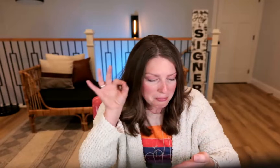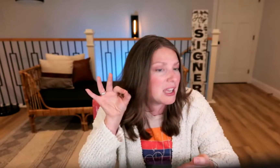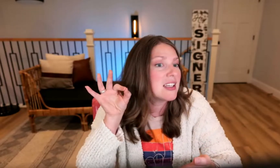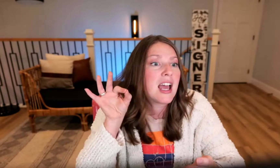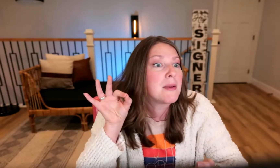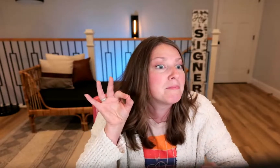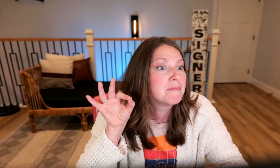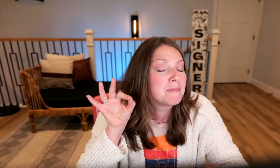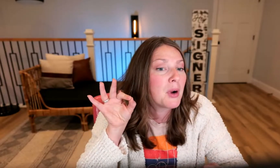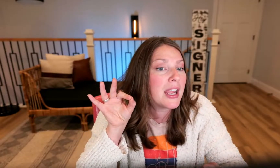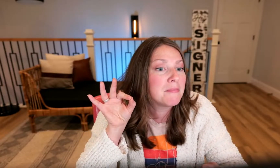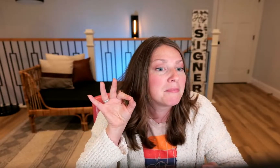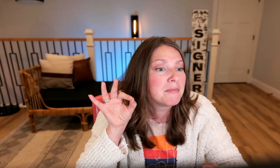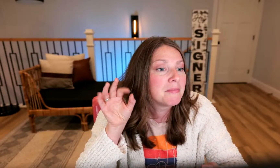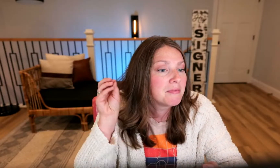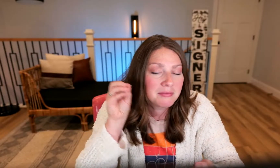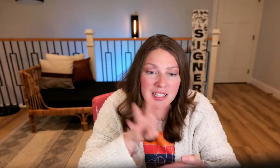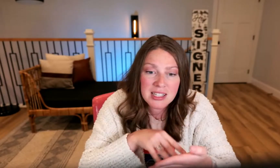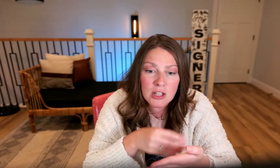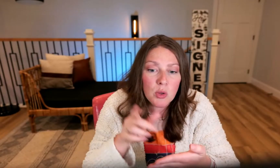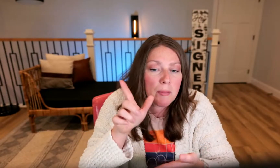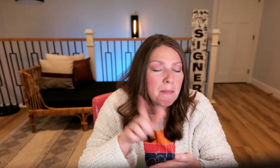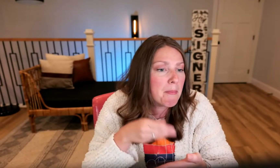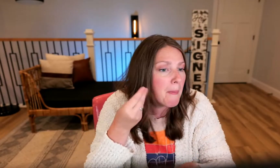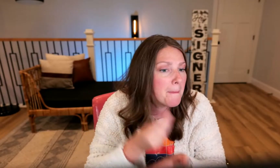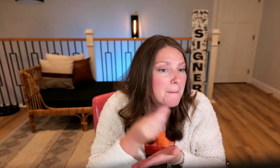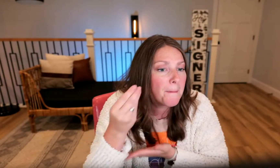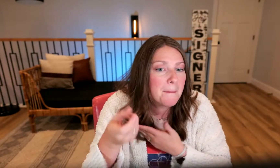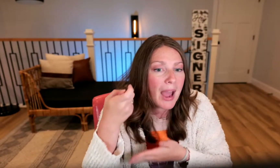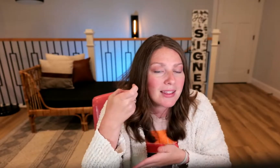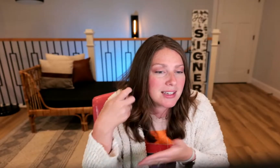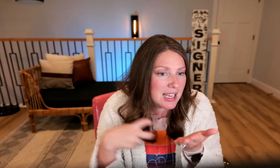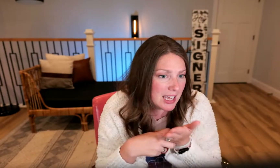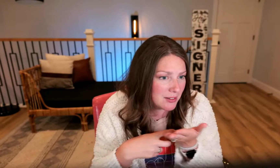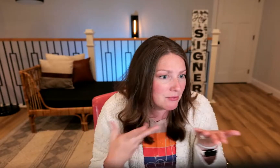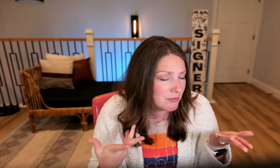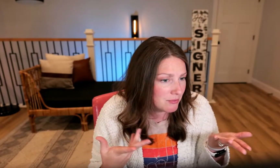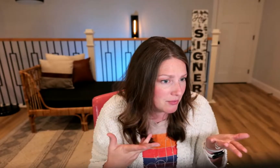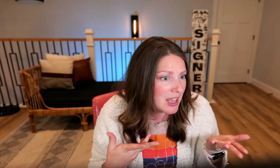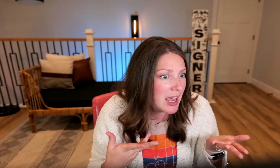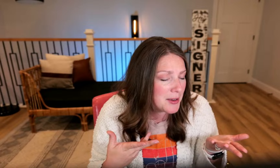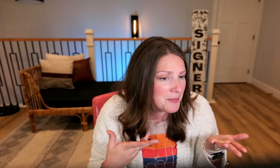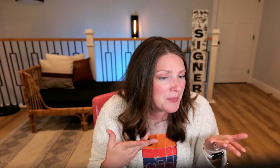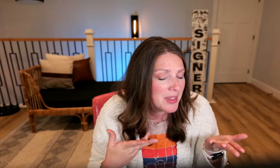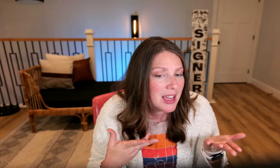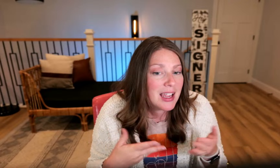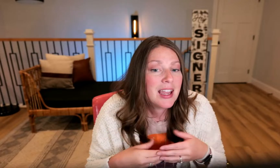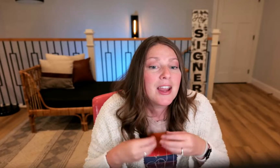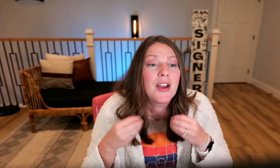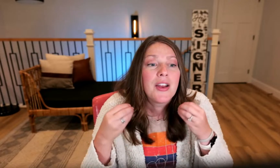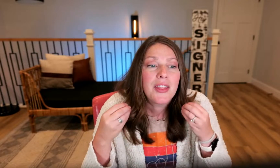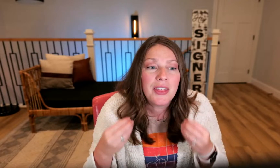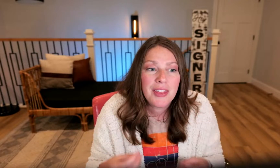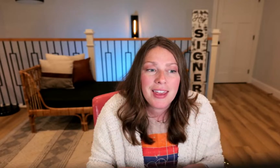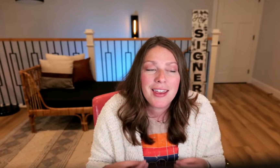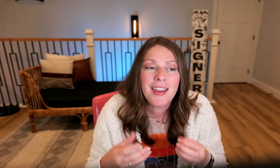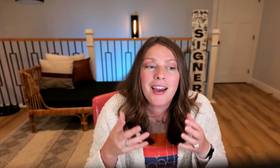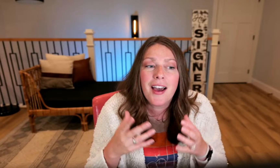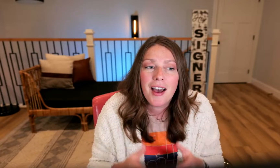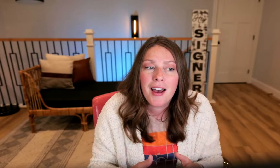pick a time, right? Schedule it, buy the ticket, okay? Think